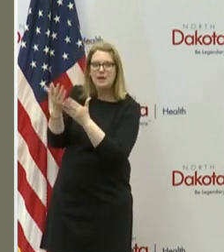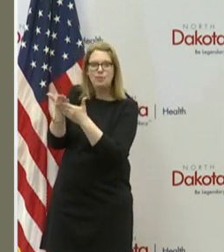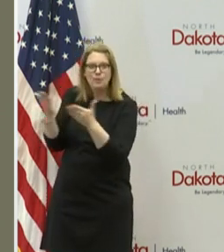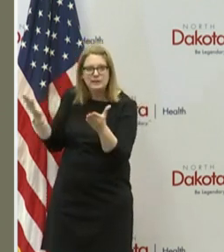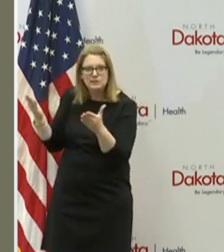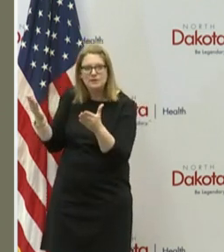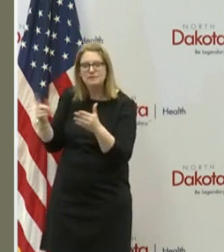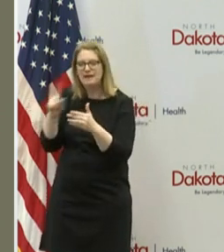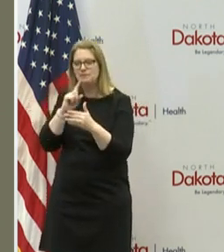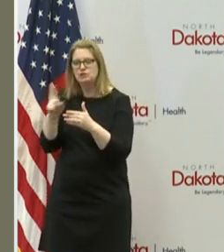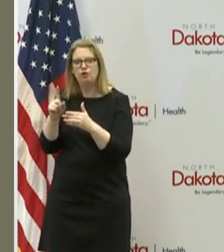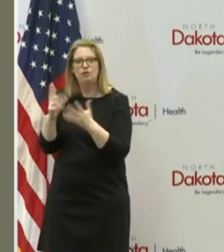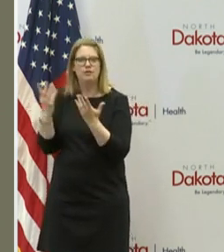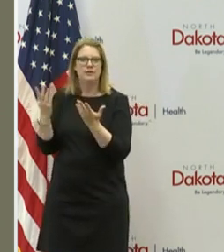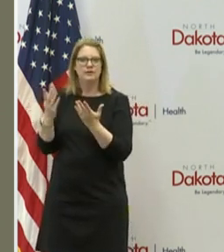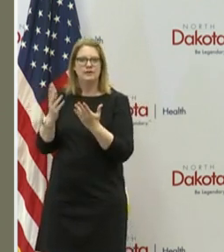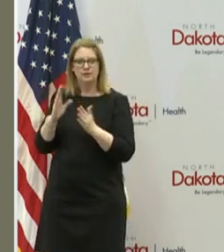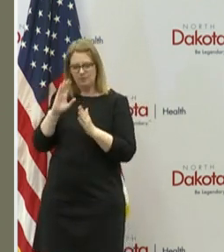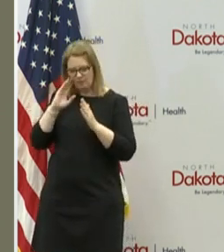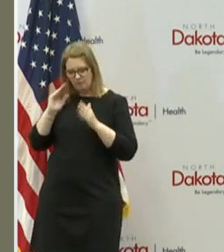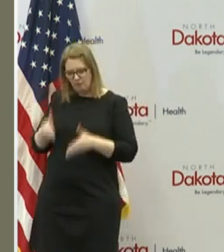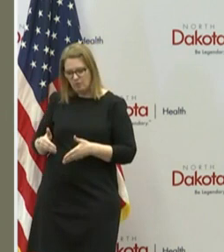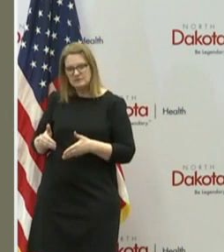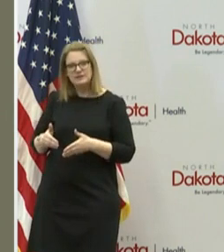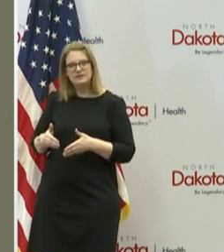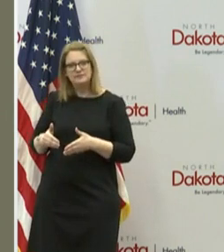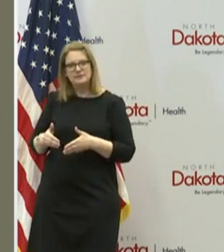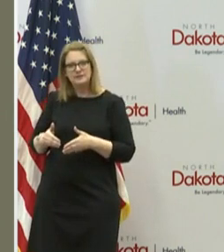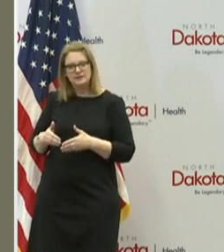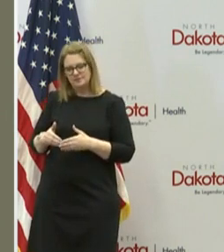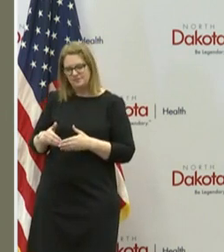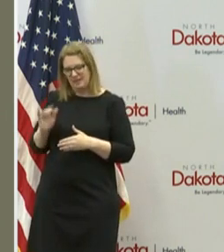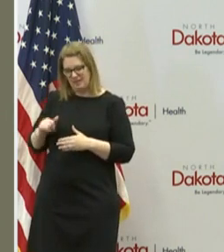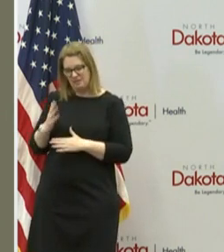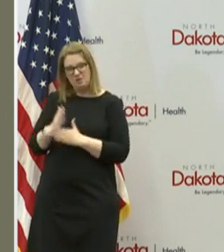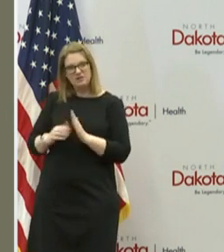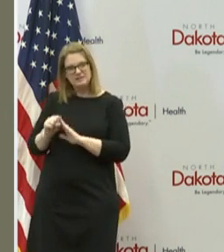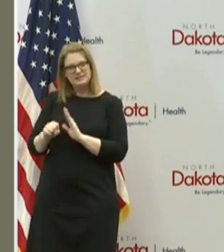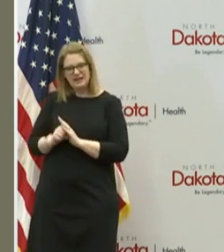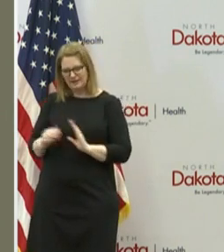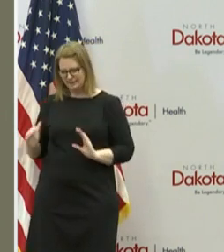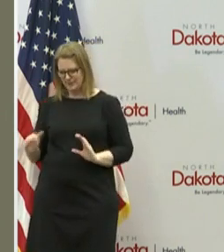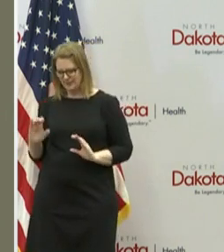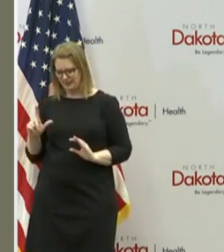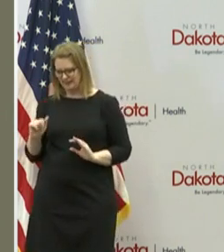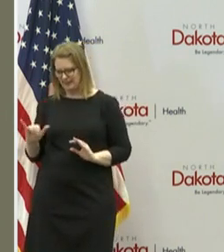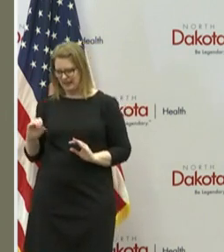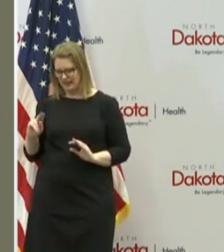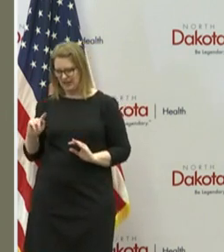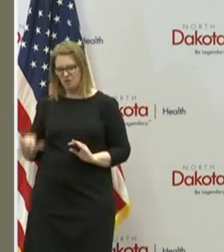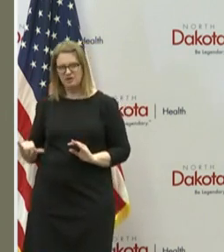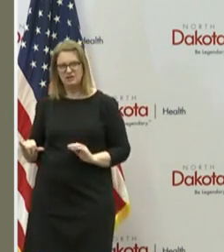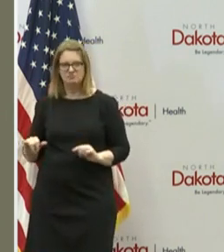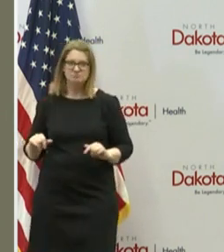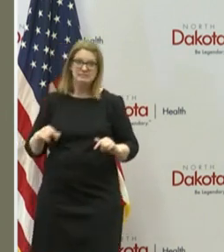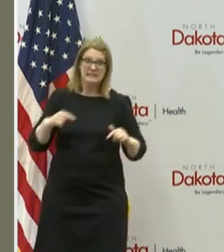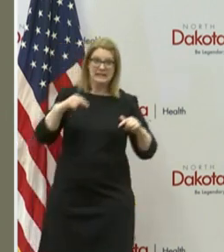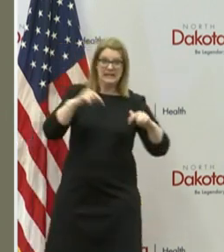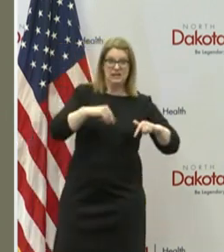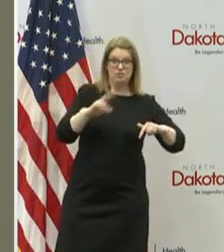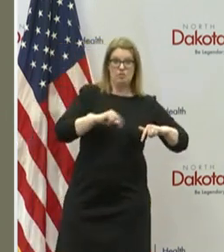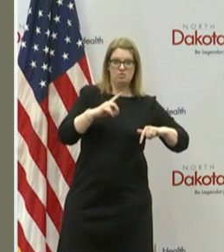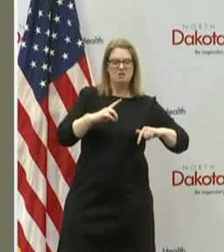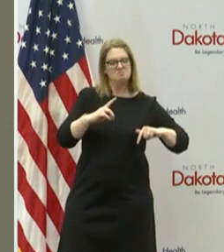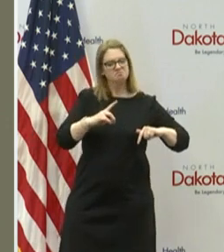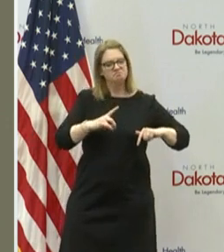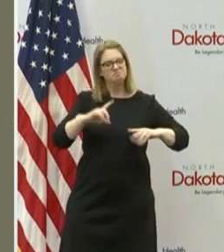sure directing their attention to that part of their state, and we're happy with the capacity we have to try